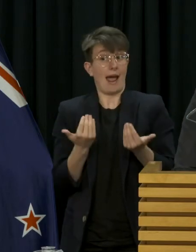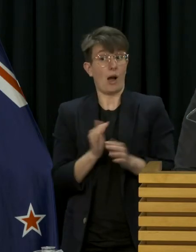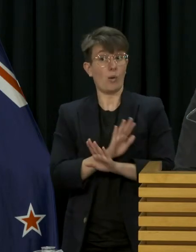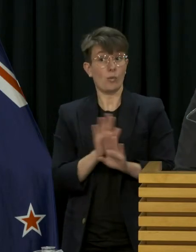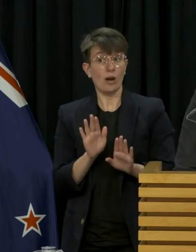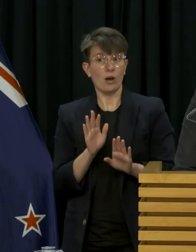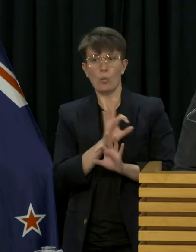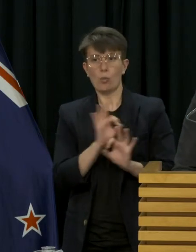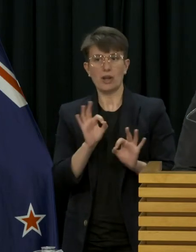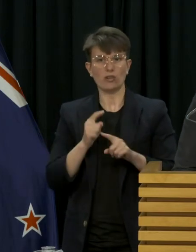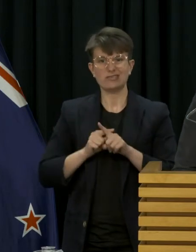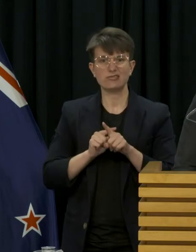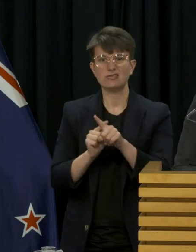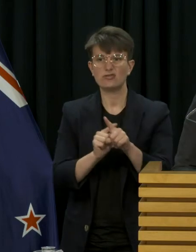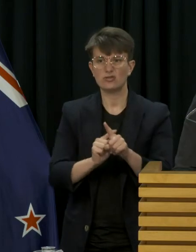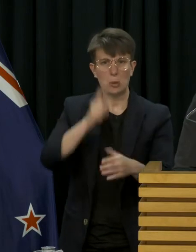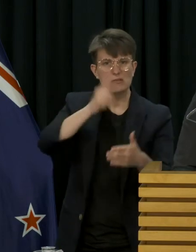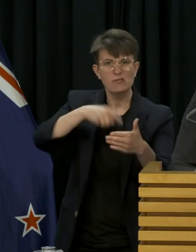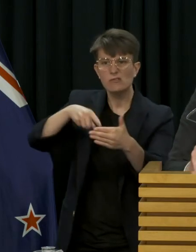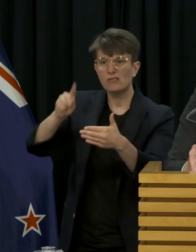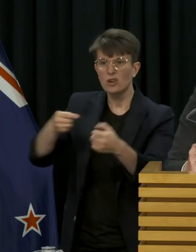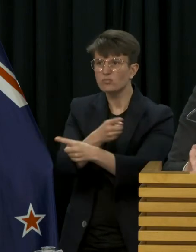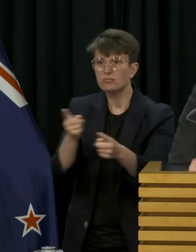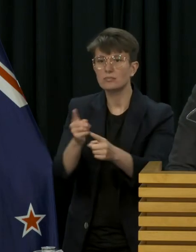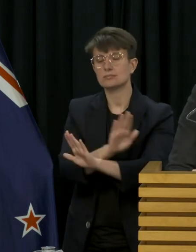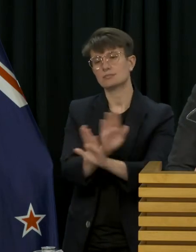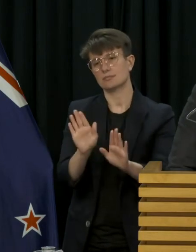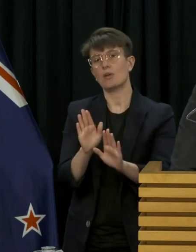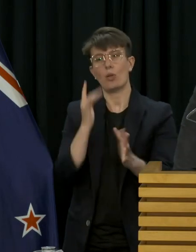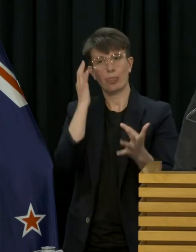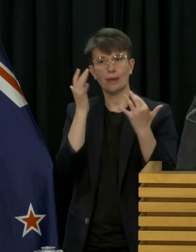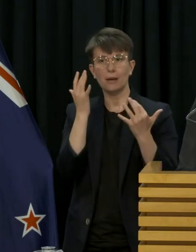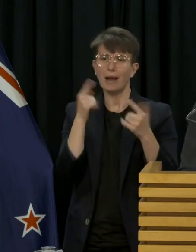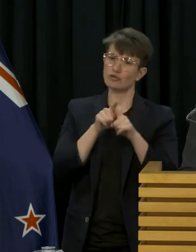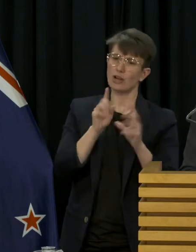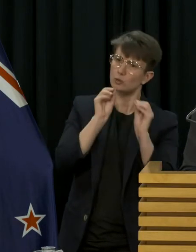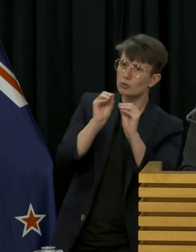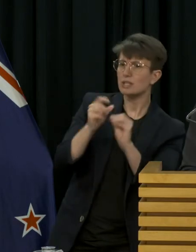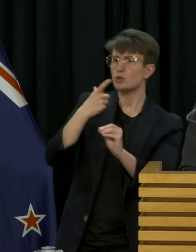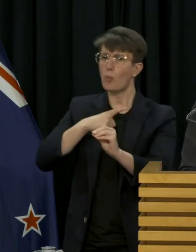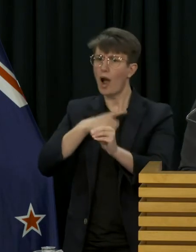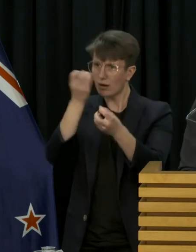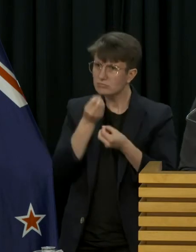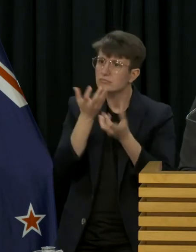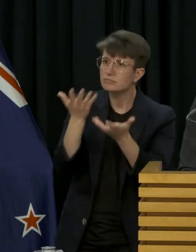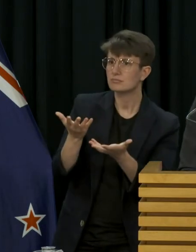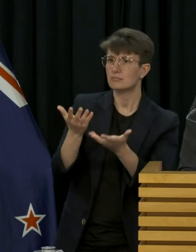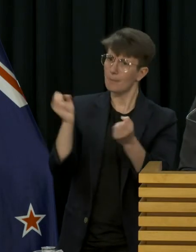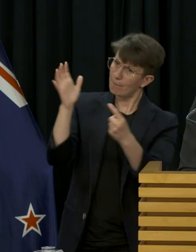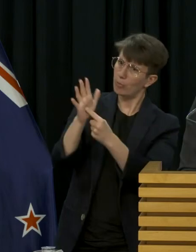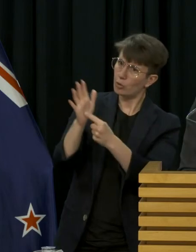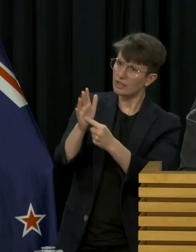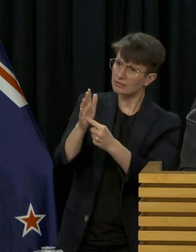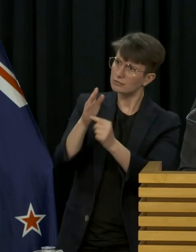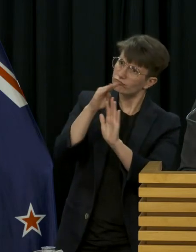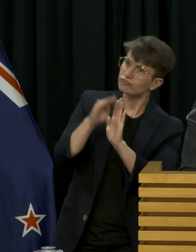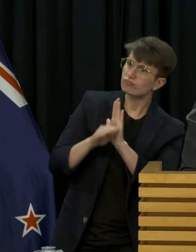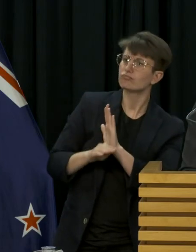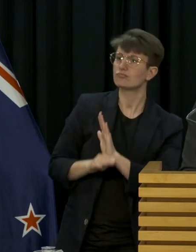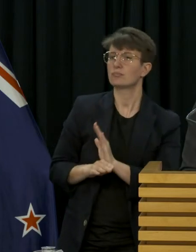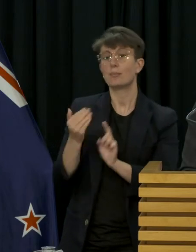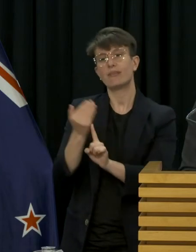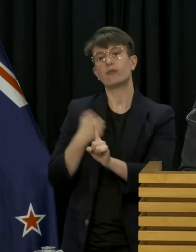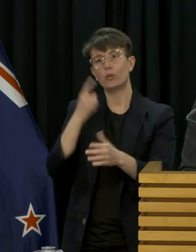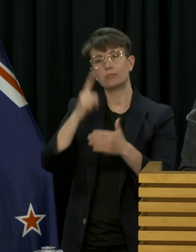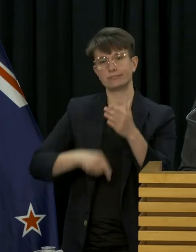not taking a punitive approach here. We are going to take an educate and encourage approach. Yeah. Did you hold off on making this